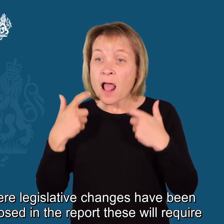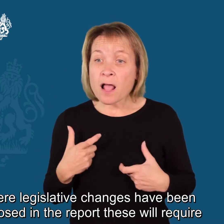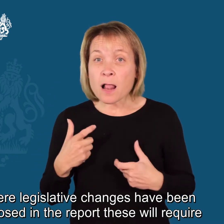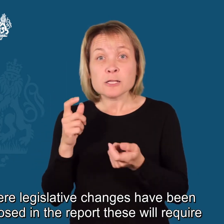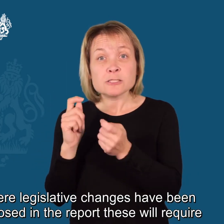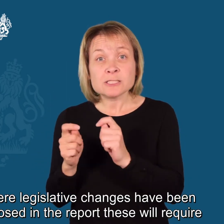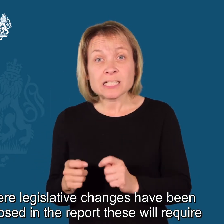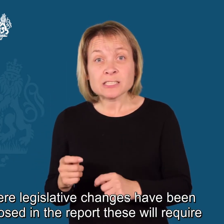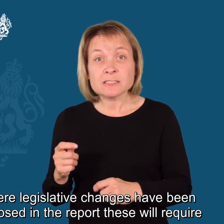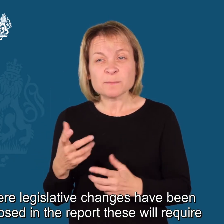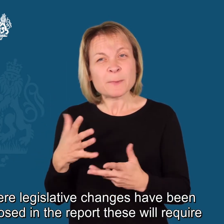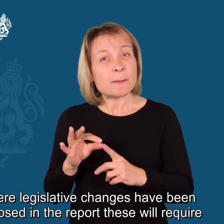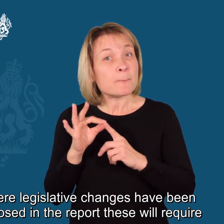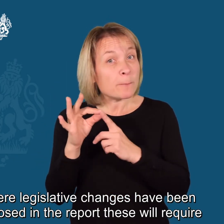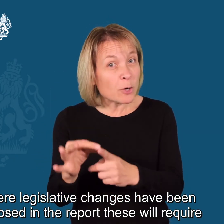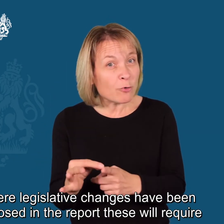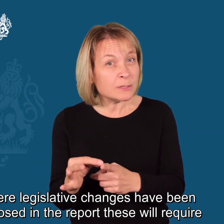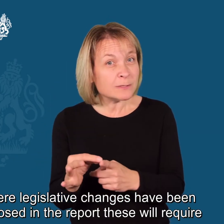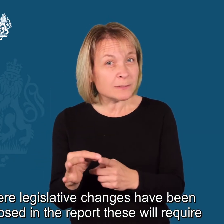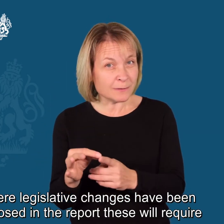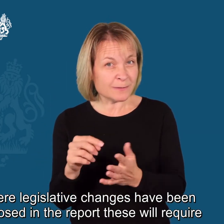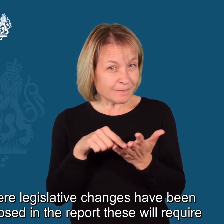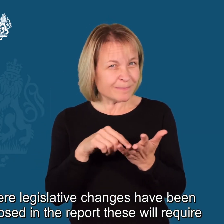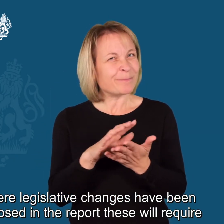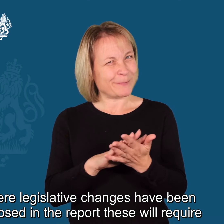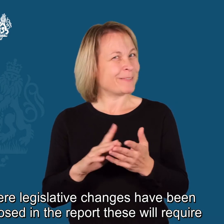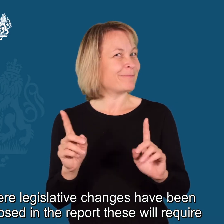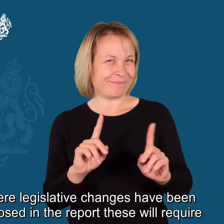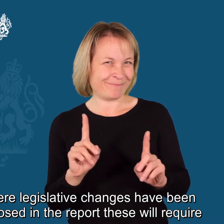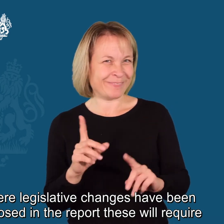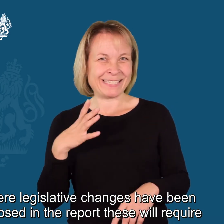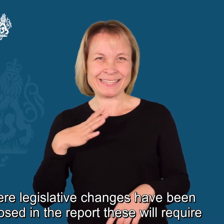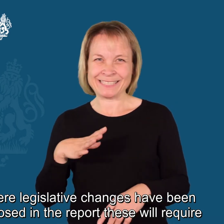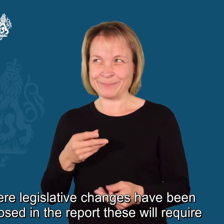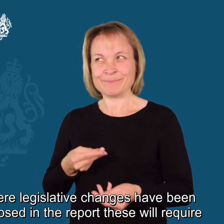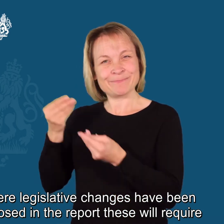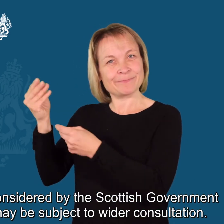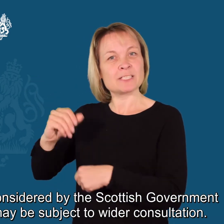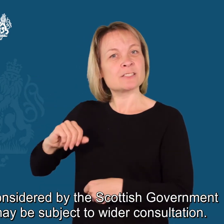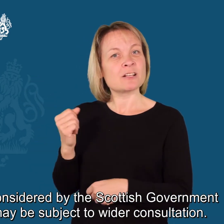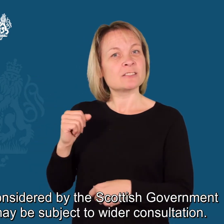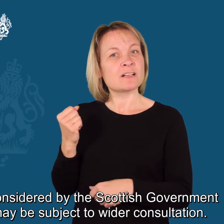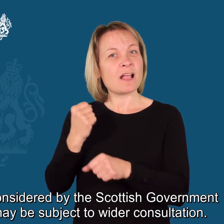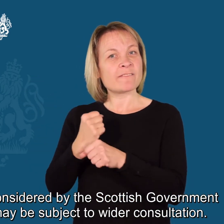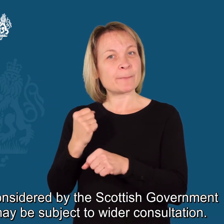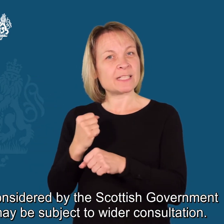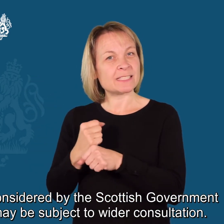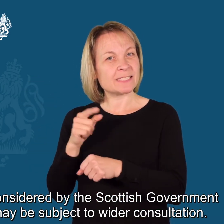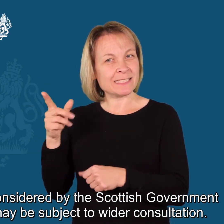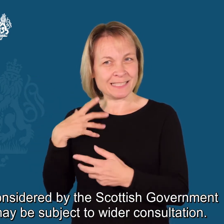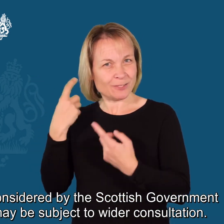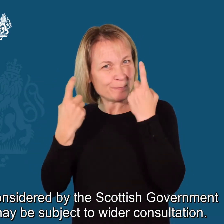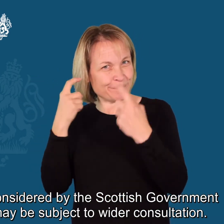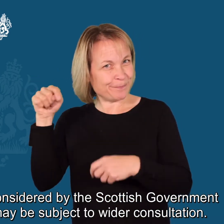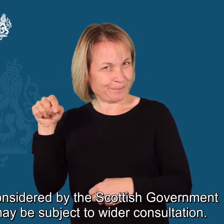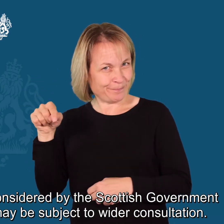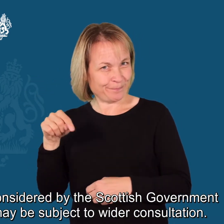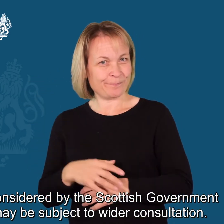Where legislative changes have been proposed in the report, these will require to be considered by the Scottish Government and may be subject to wider